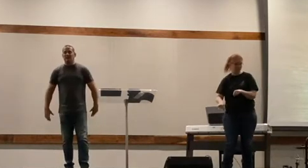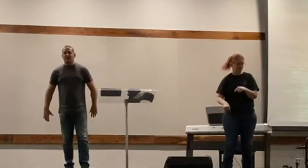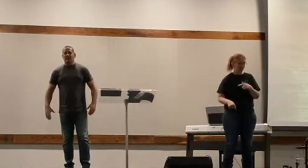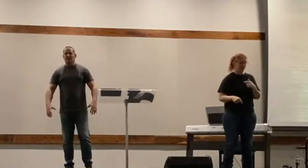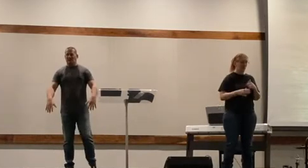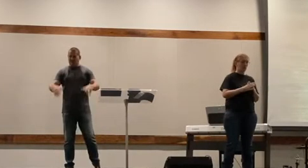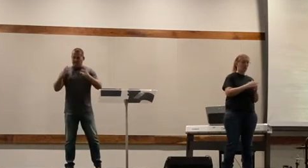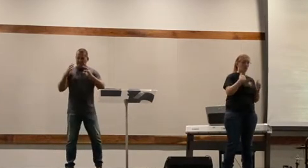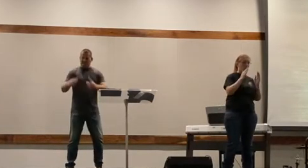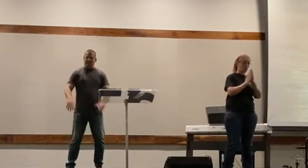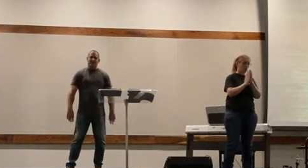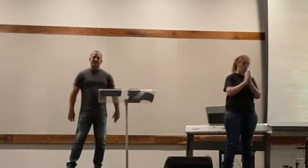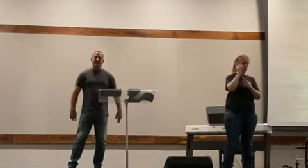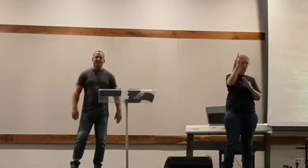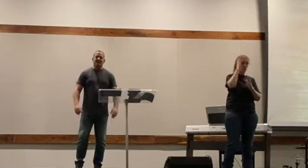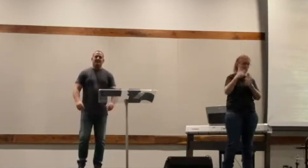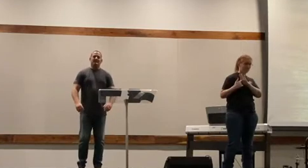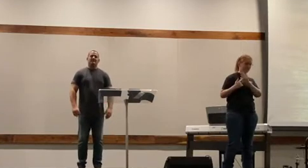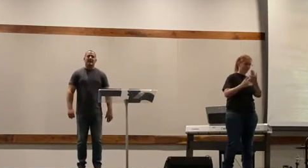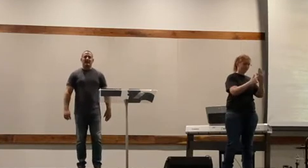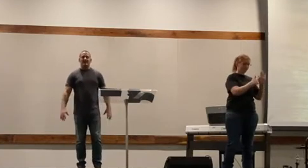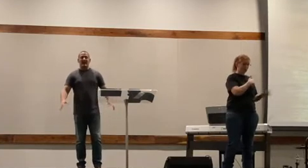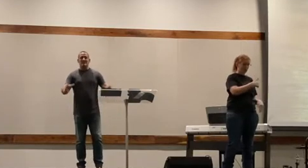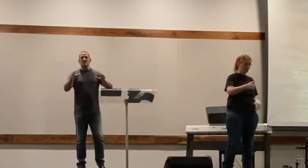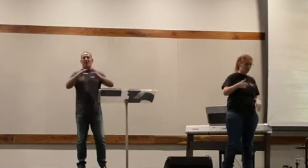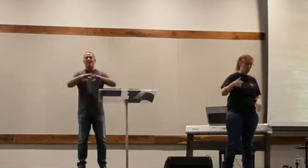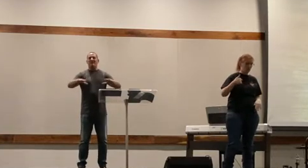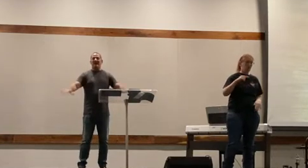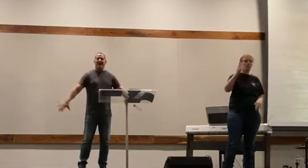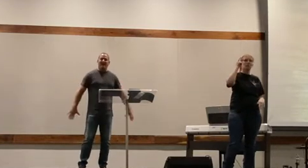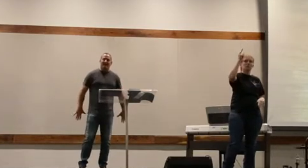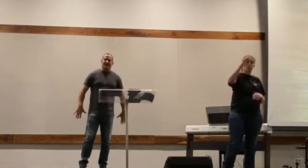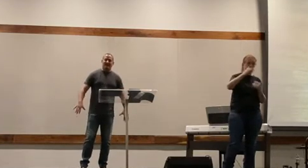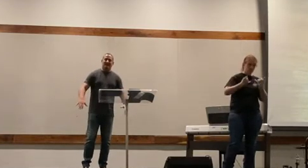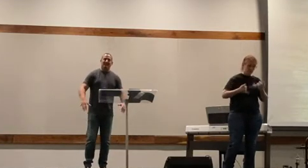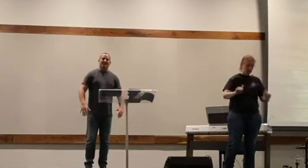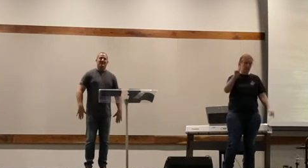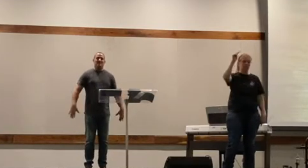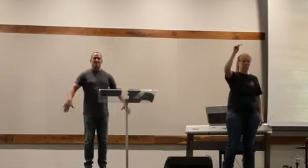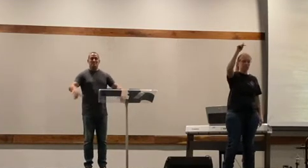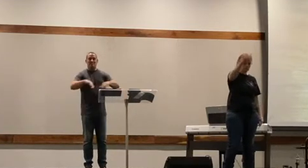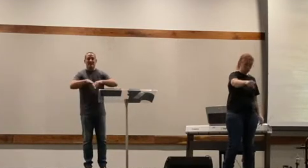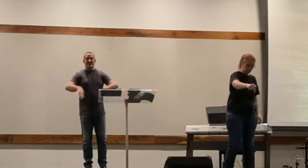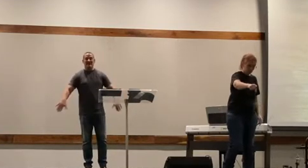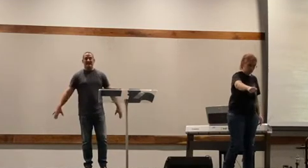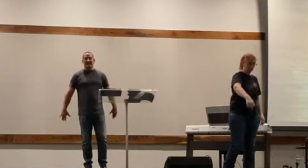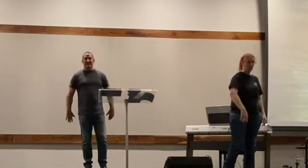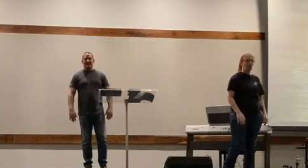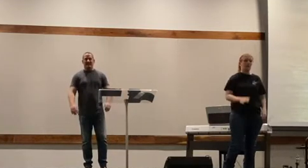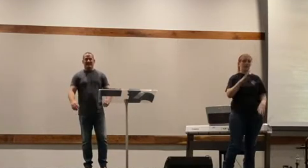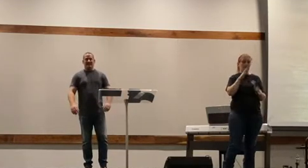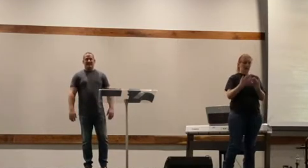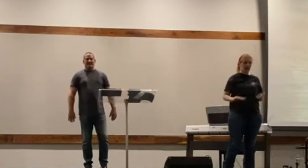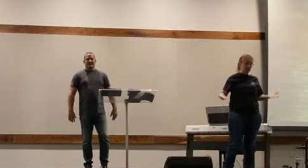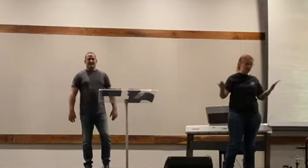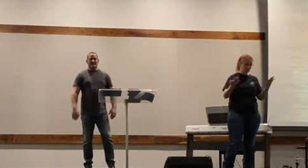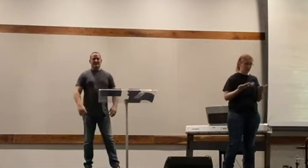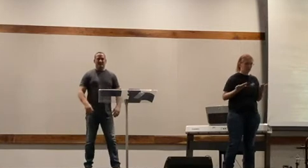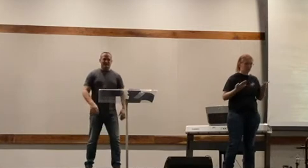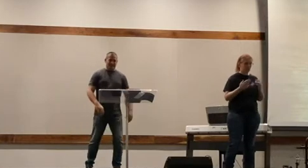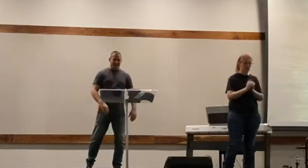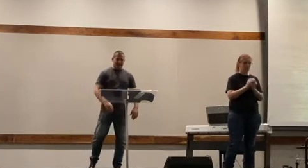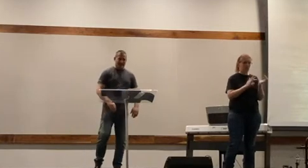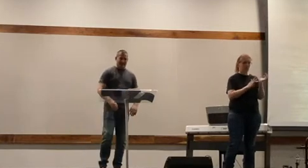that you would reveal to us, Father, that you are there. Be here.